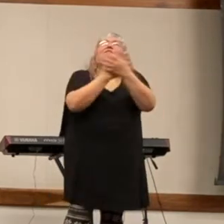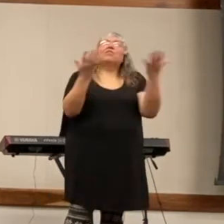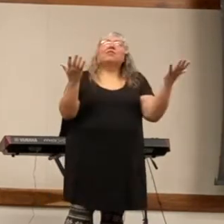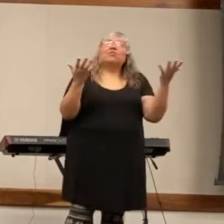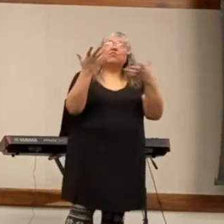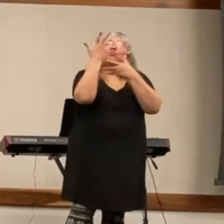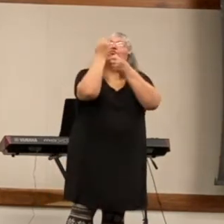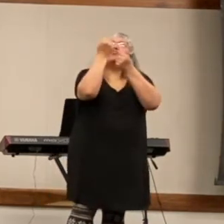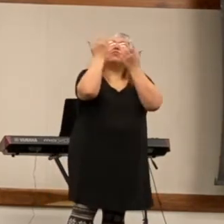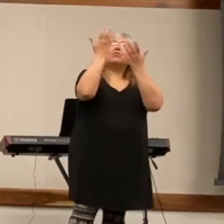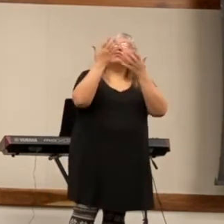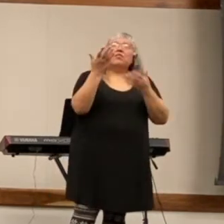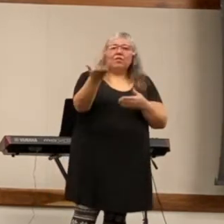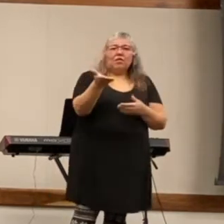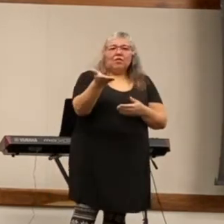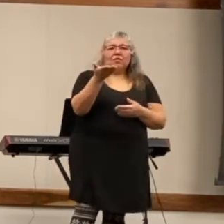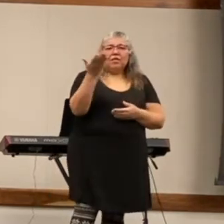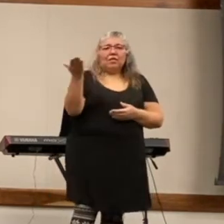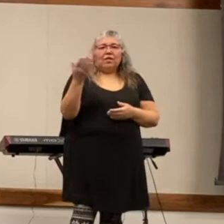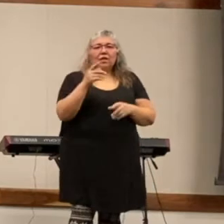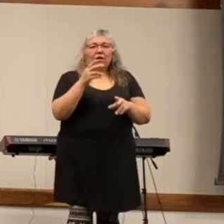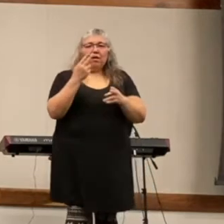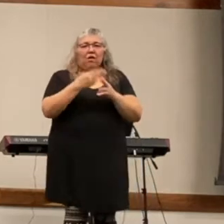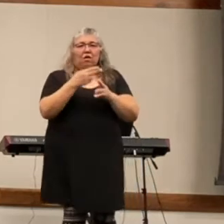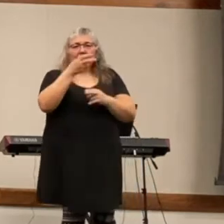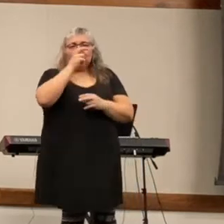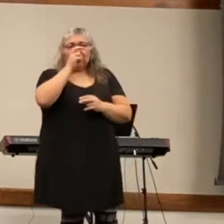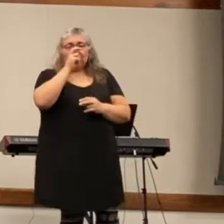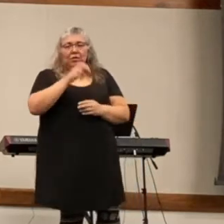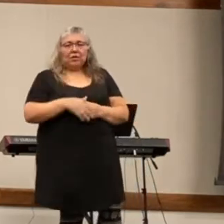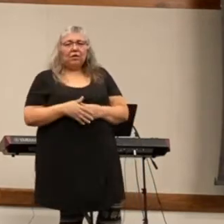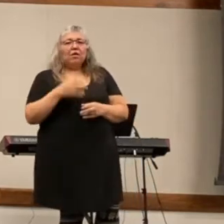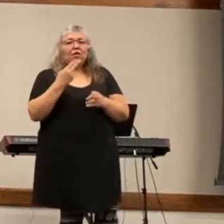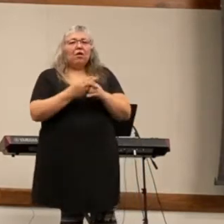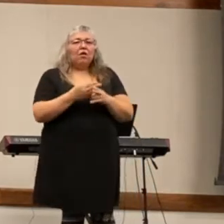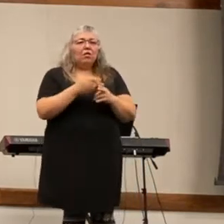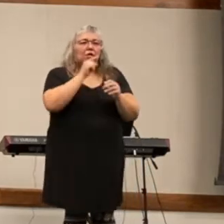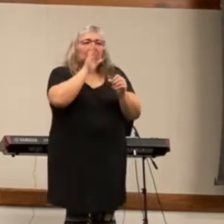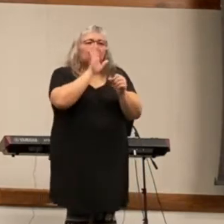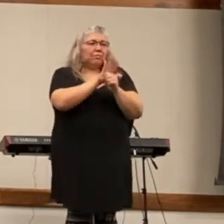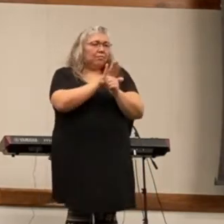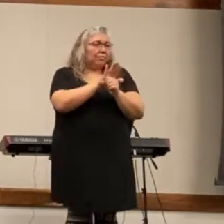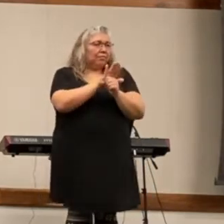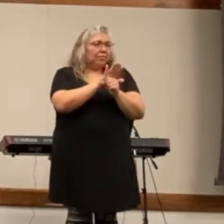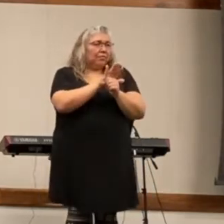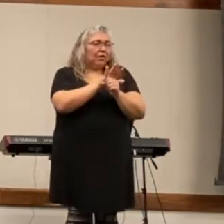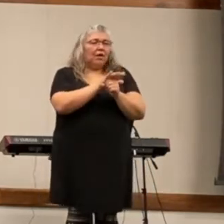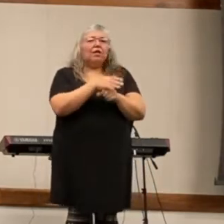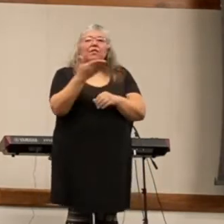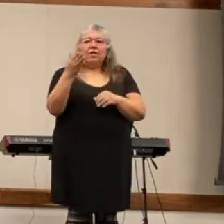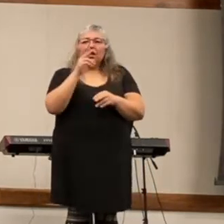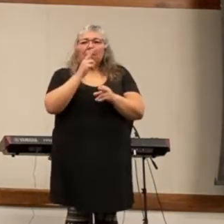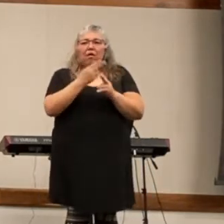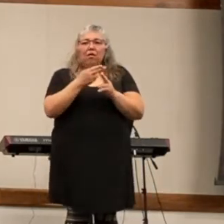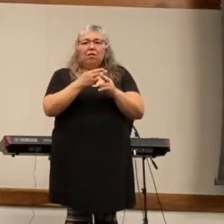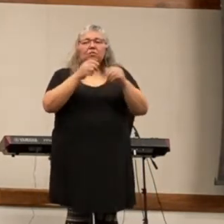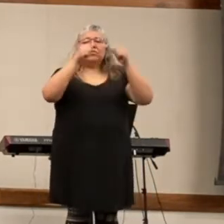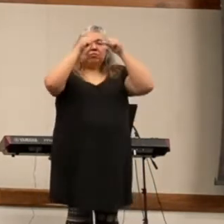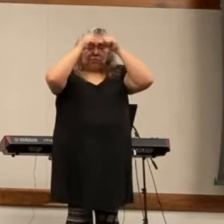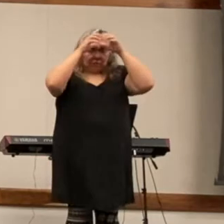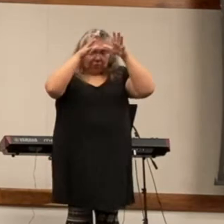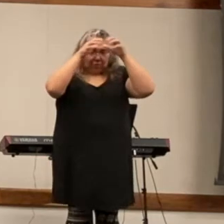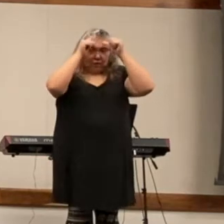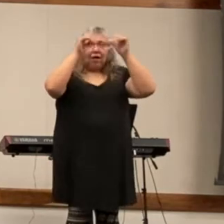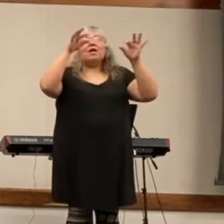trust you. There's a thing called discipline. There's a thing called dedication. There's a thing called being obedient